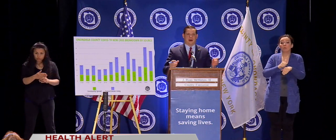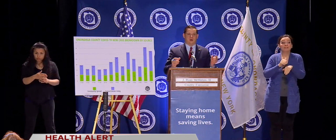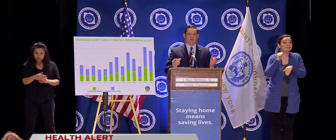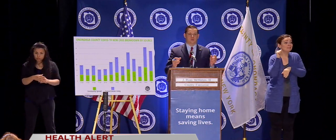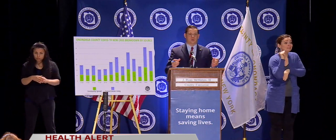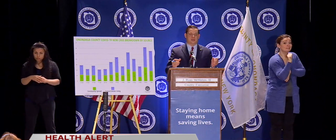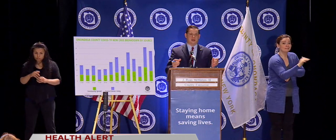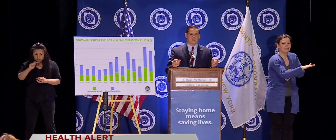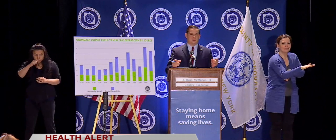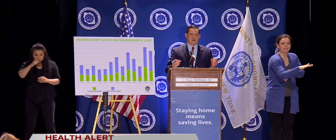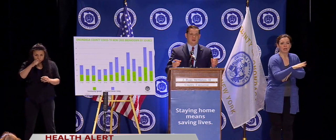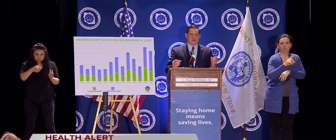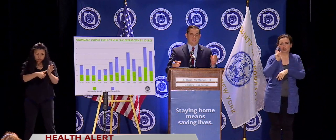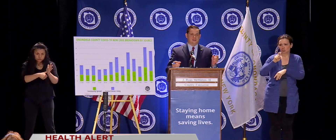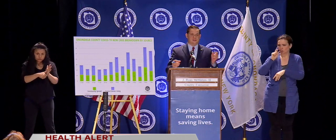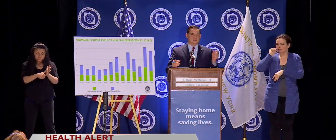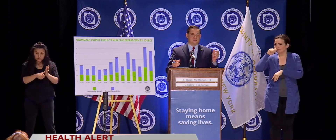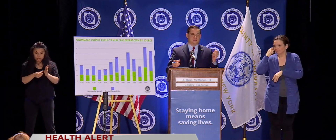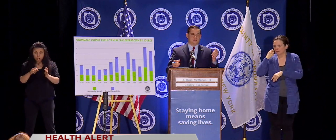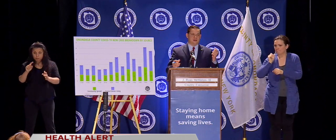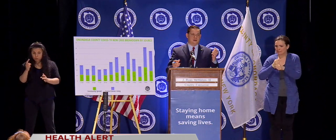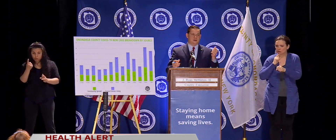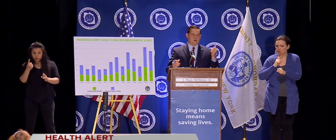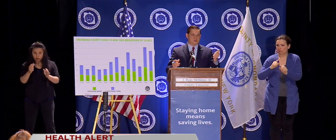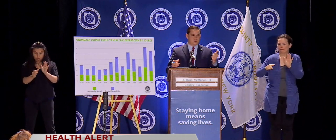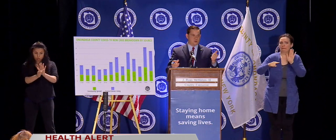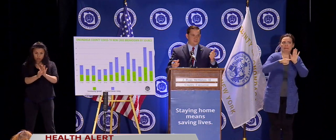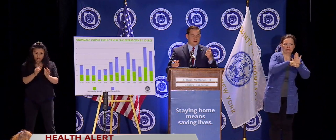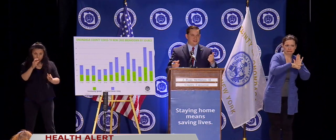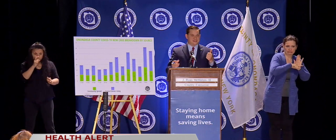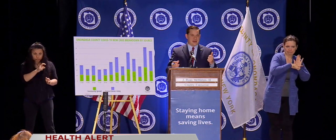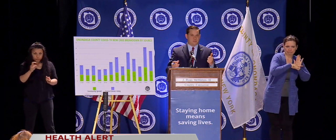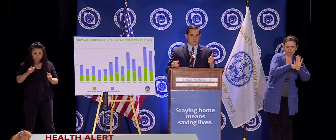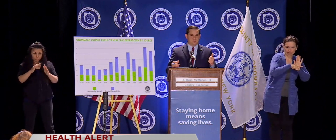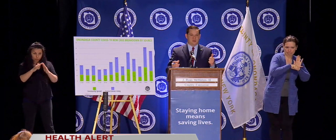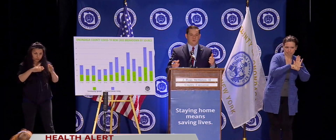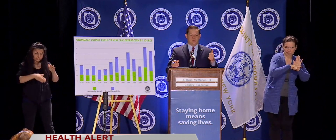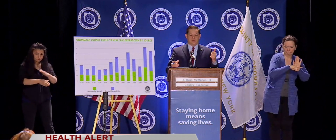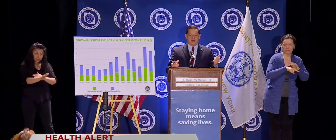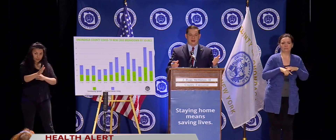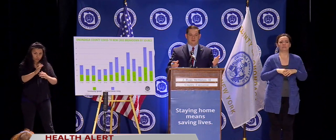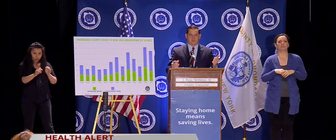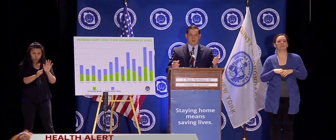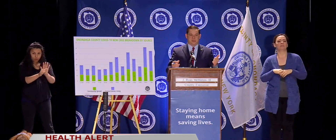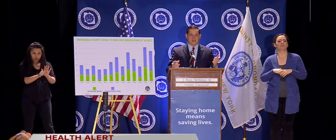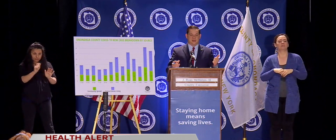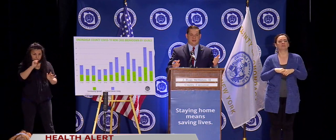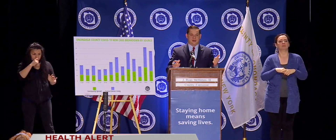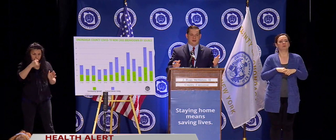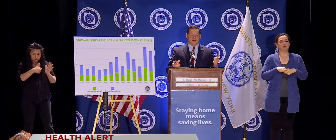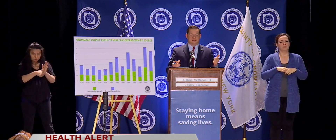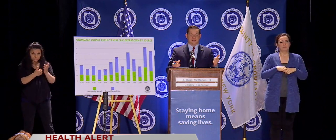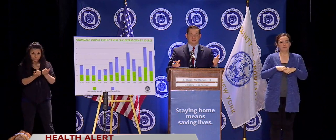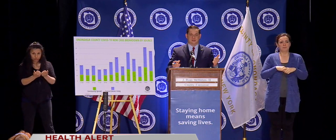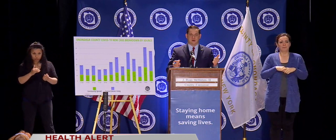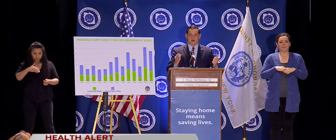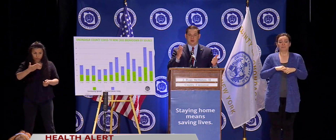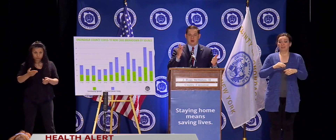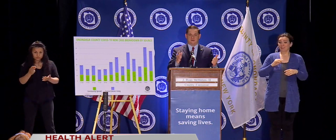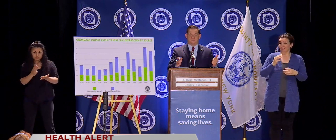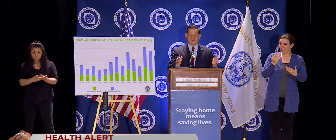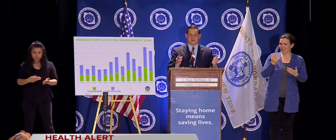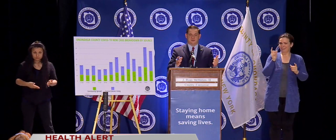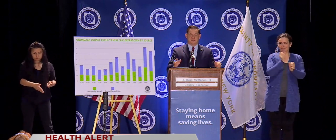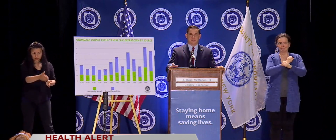think about how do we get cases in nursing homes, how did this happen when we had everybody essentially